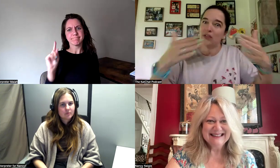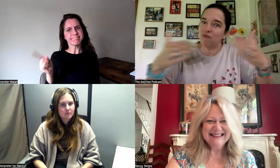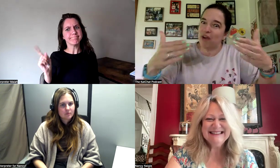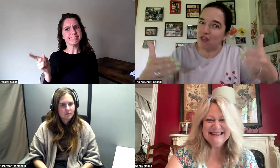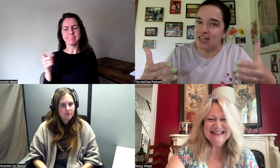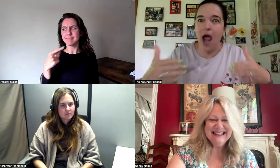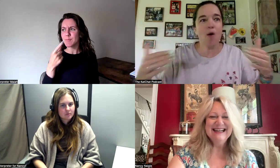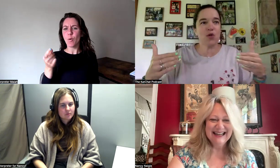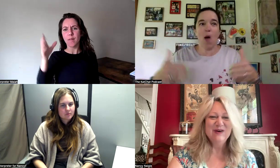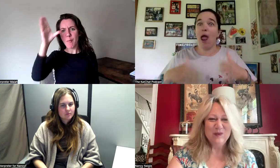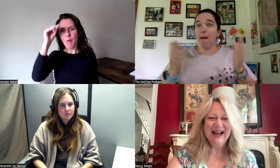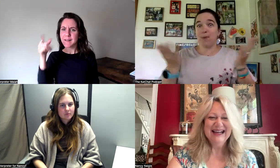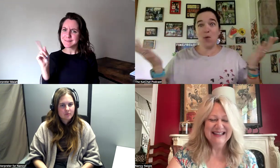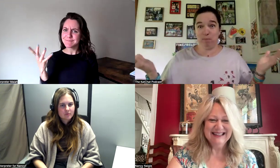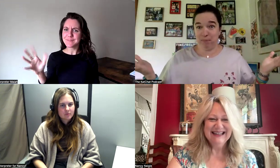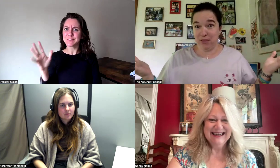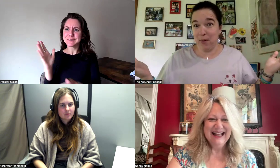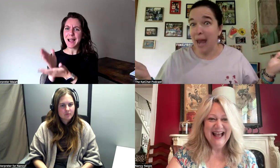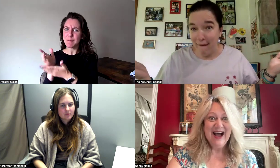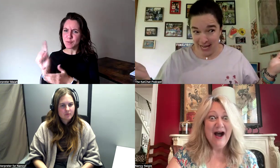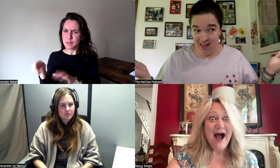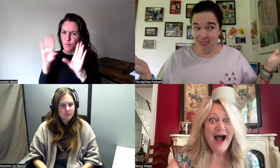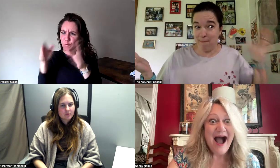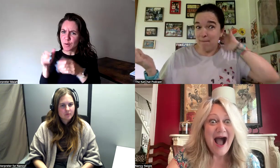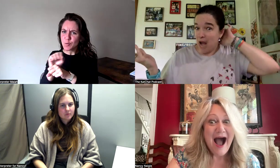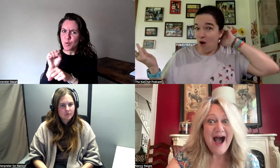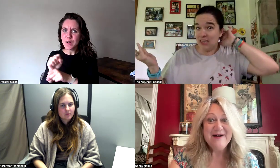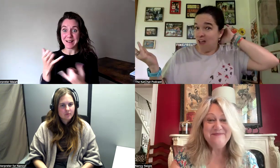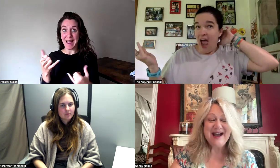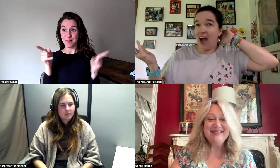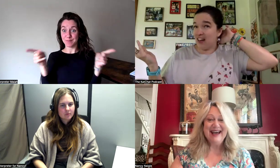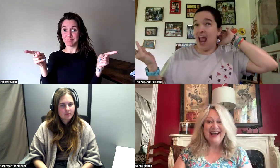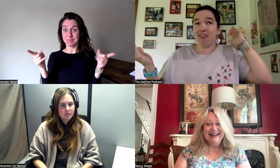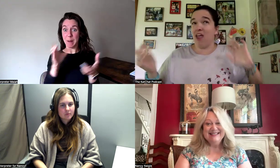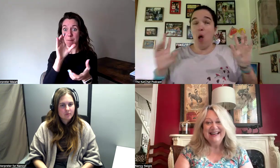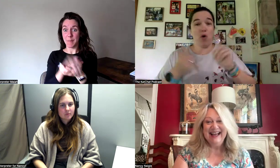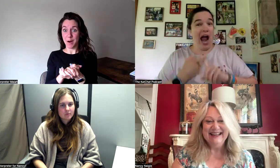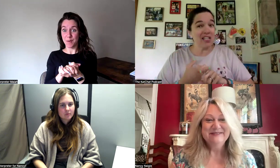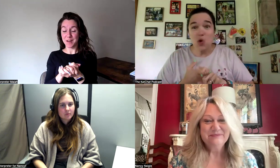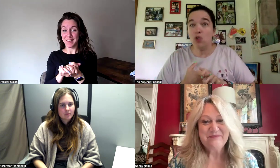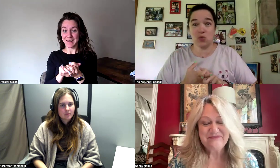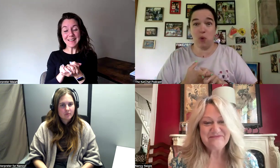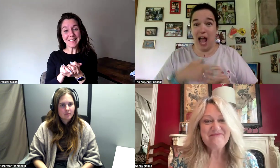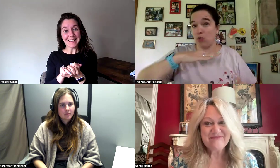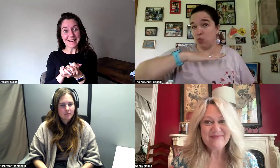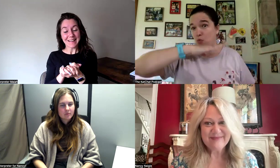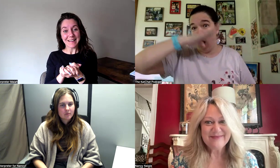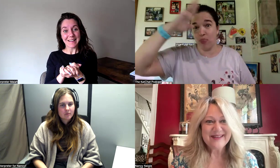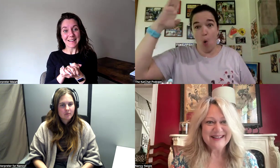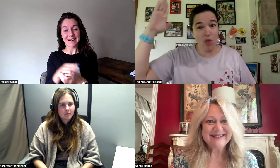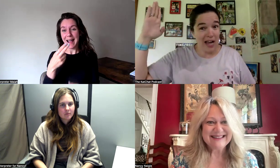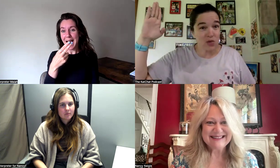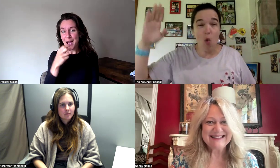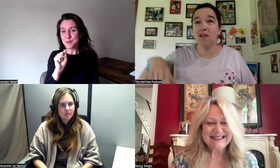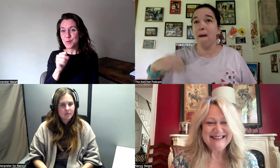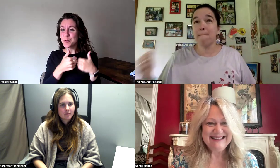that. I'm trying to figure this out. Boom, they're married. They've been married. Yeah, Yeah, that's they were neat. high school sweethearts throughout